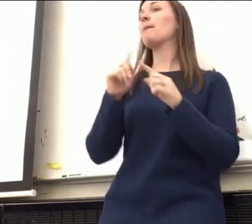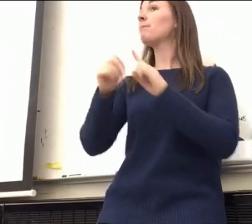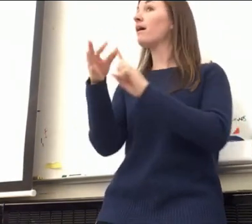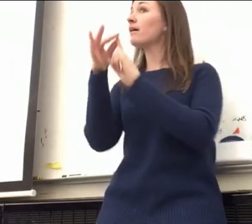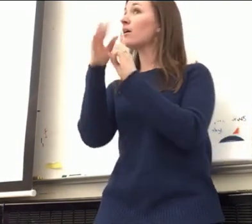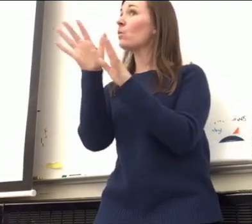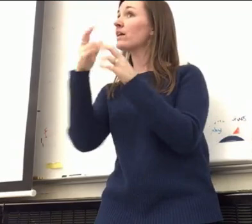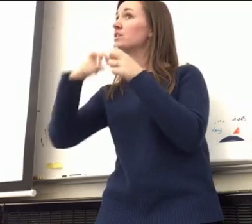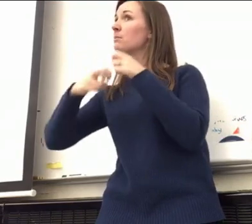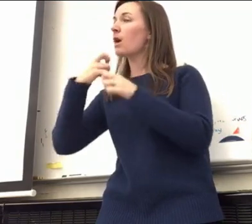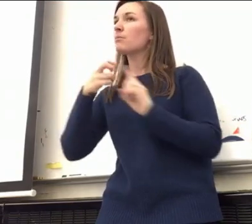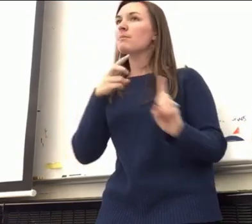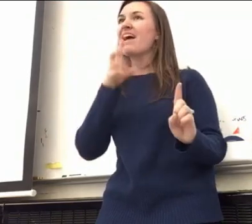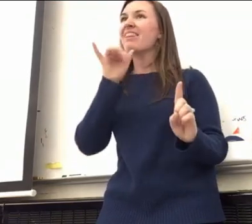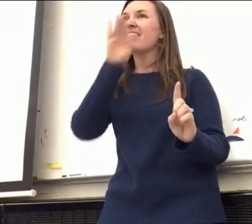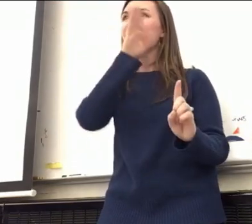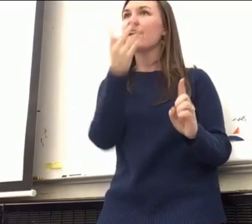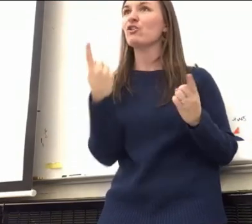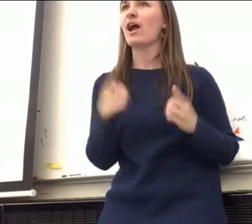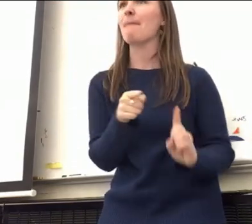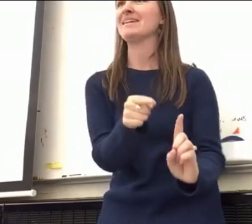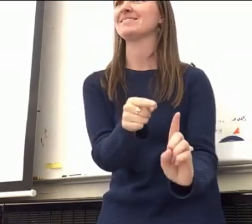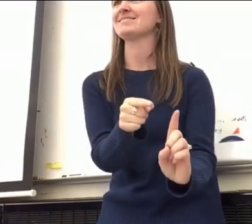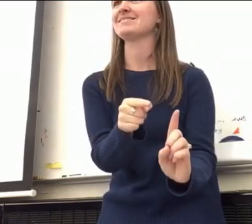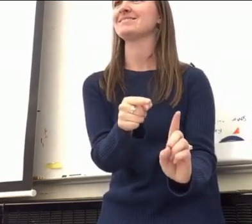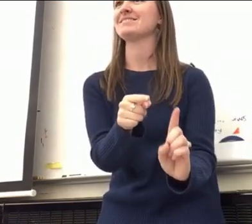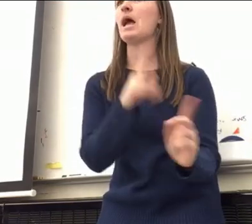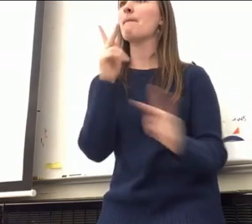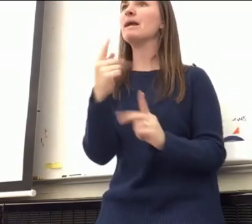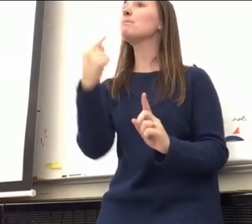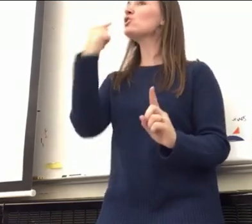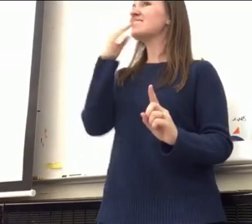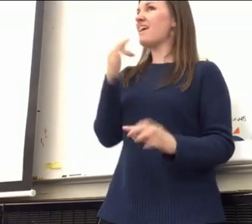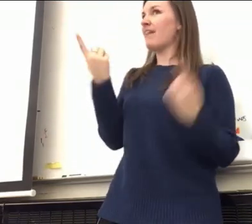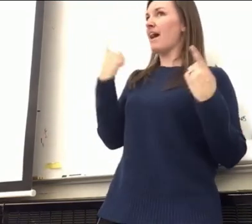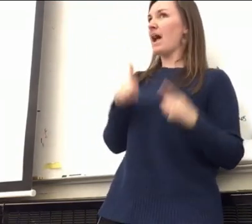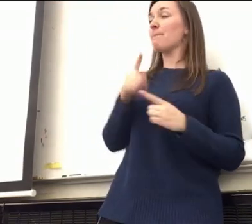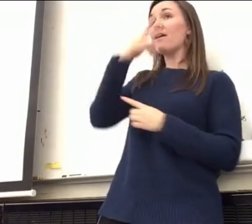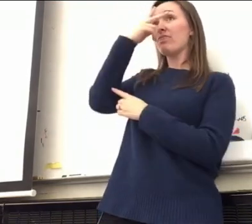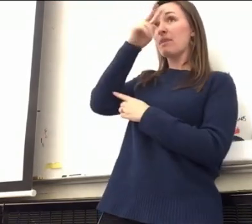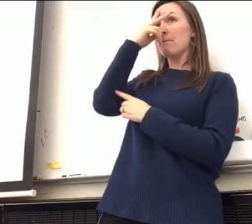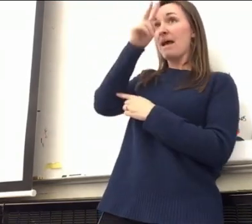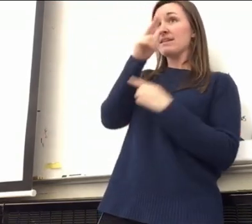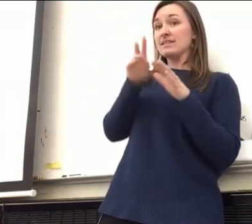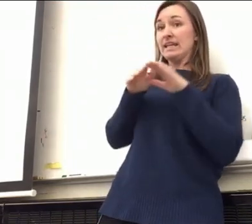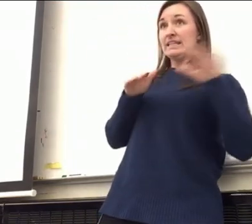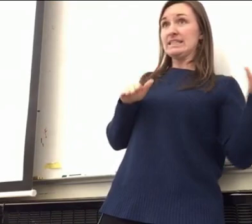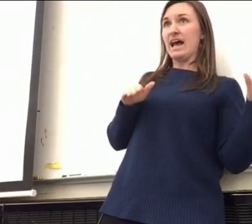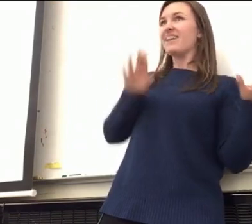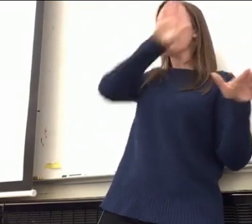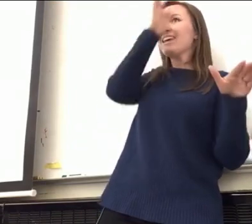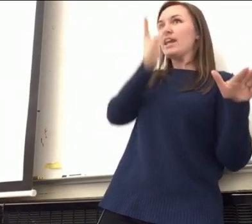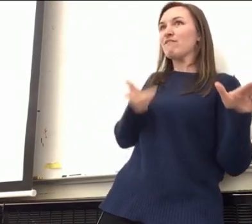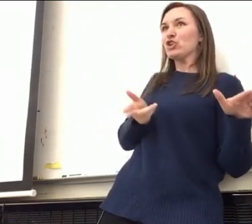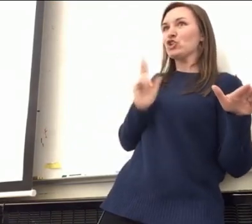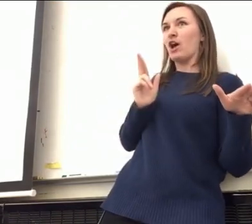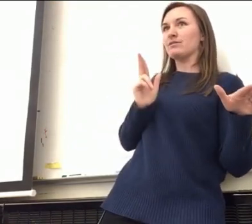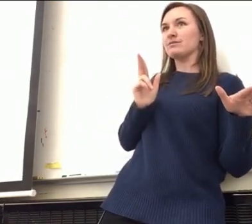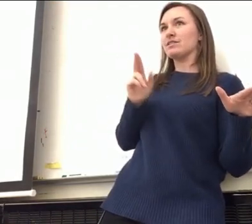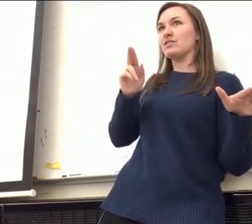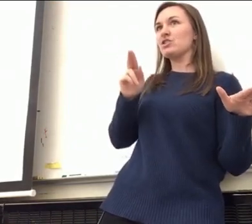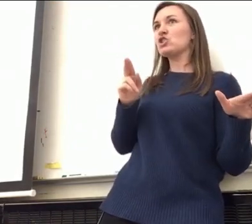the problem. That never happened. What? No shots were ever fired from the Mexican side. Zachary